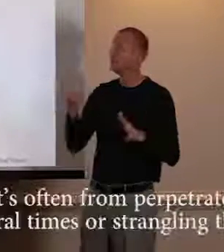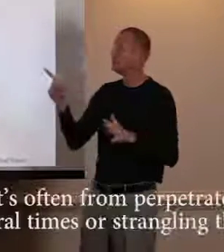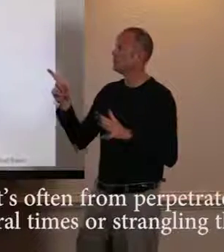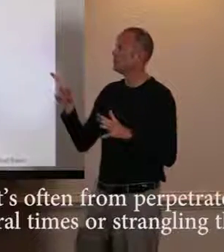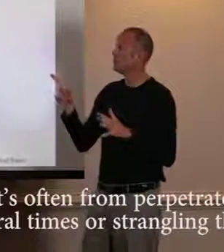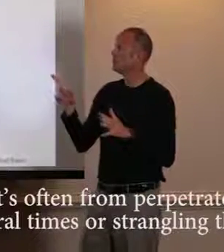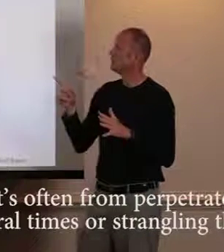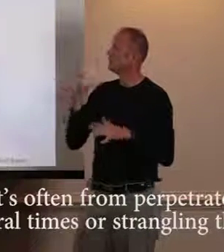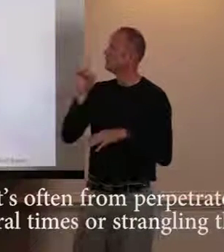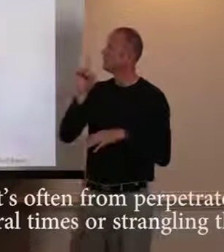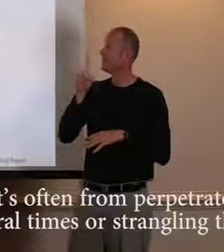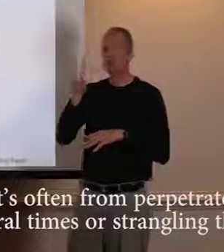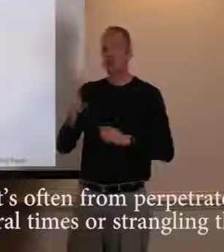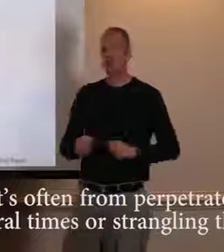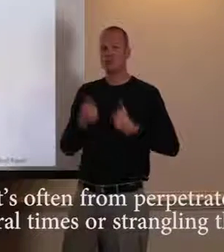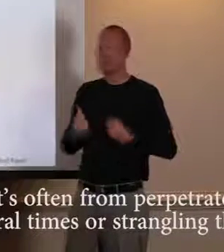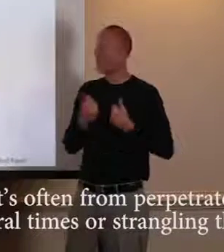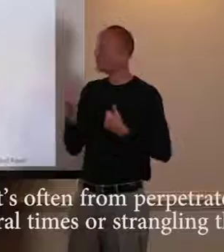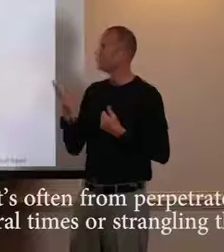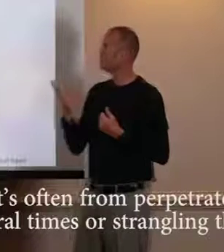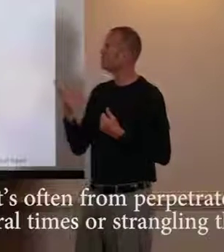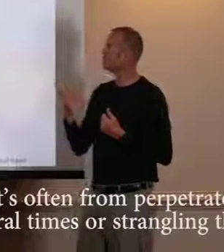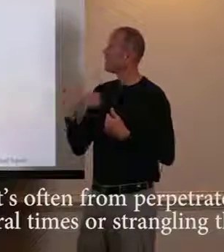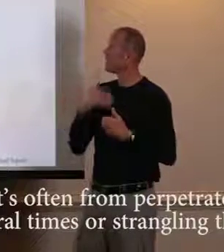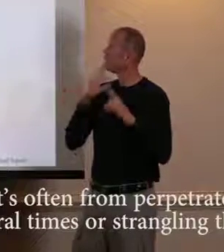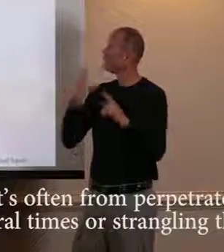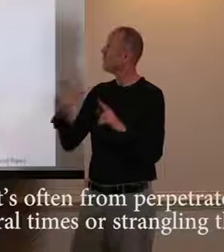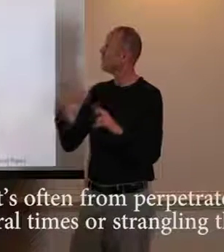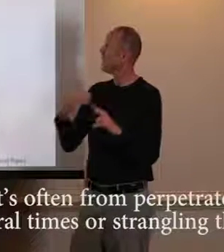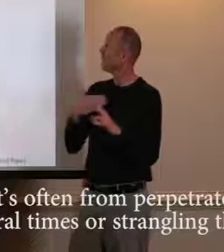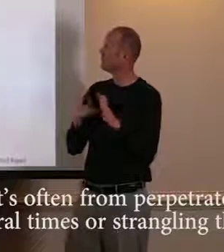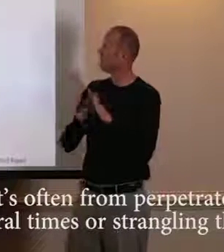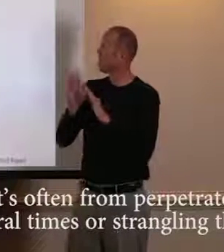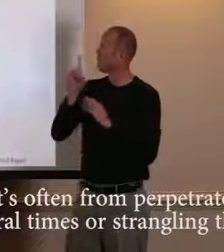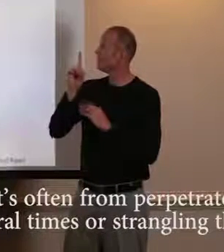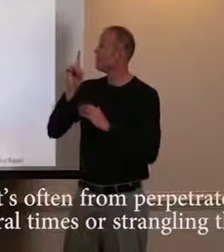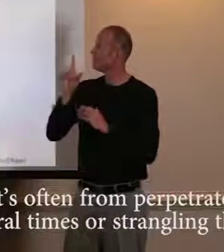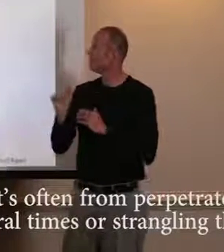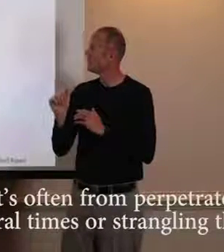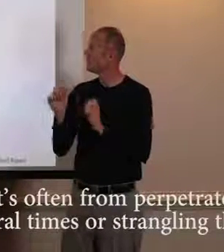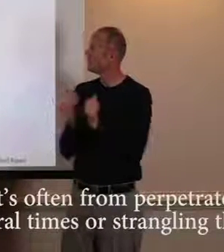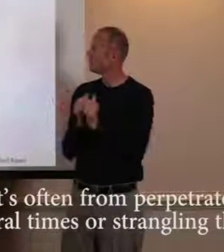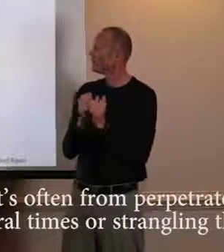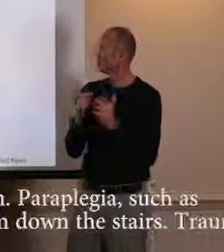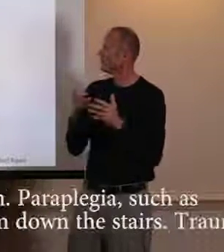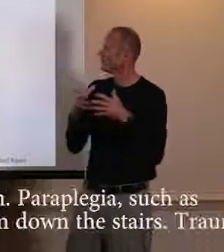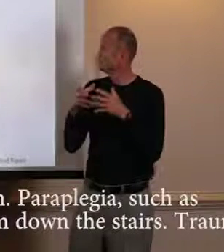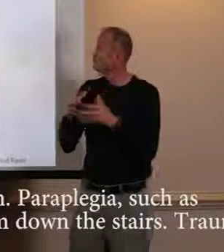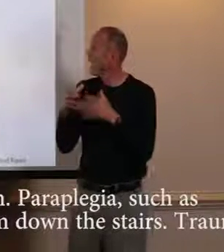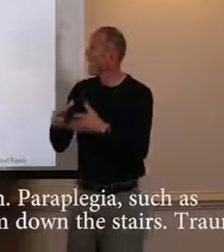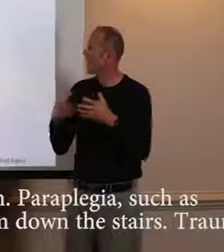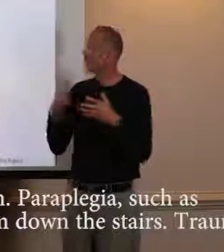as loss of hearing or vision. That's often from perpetrators hitting them in the head several times, or strangling them and depriving them of